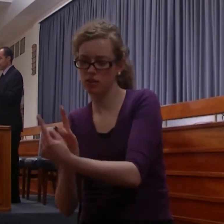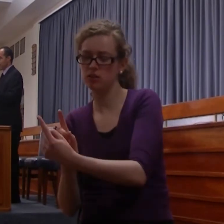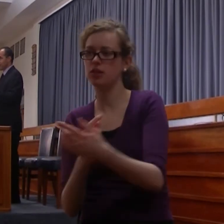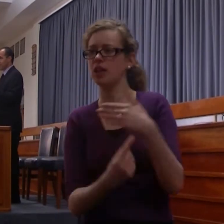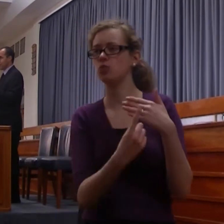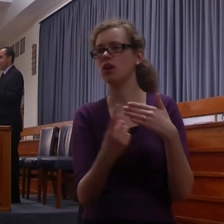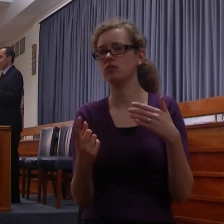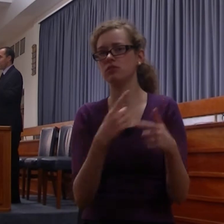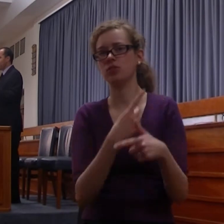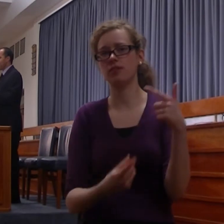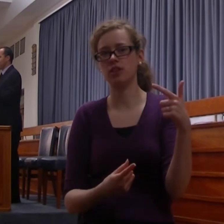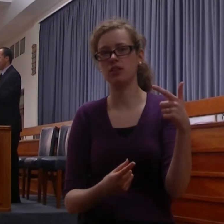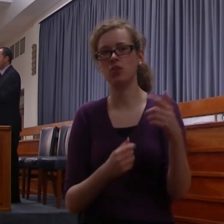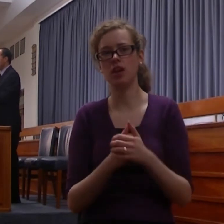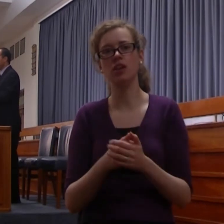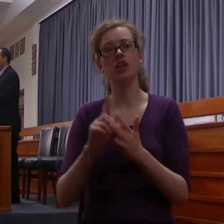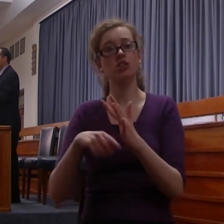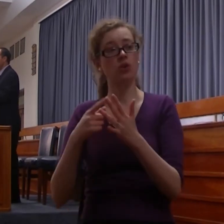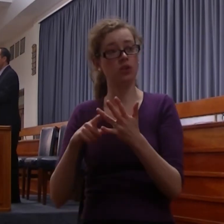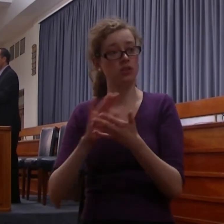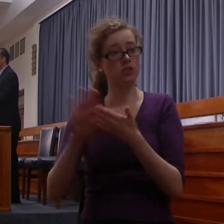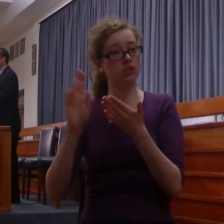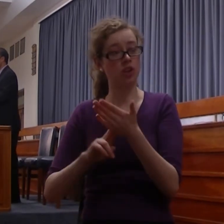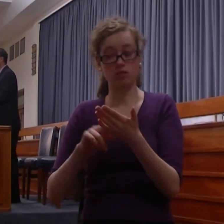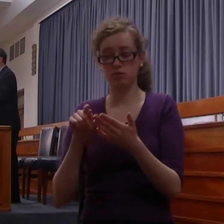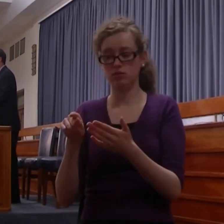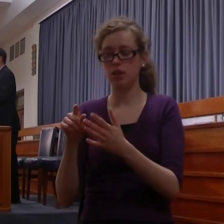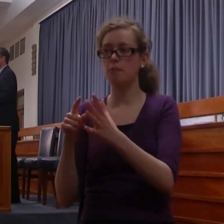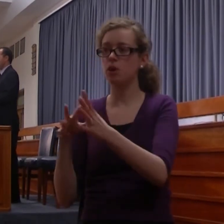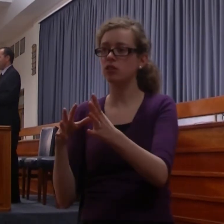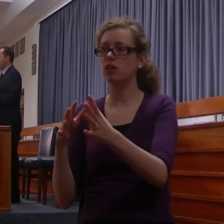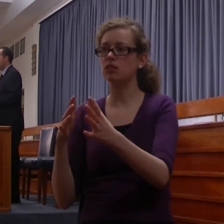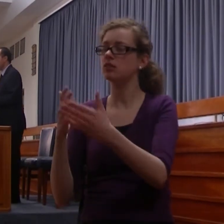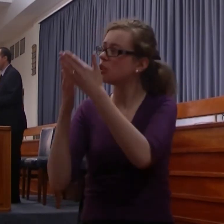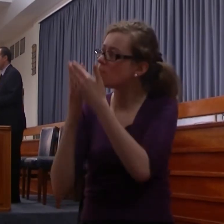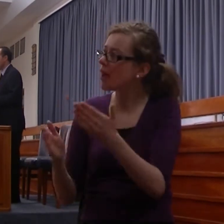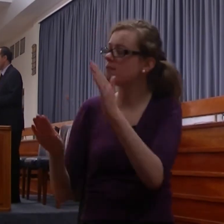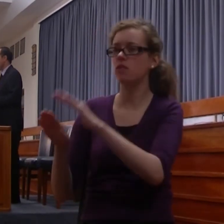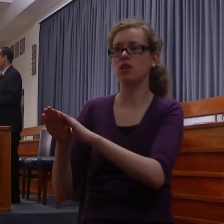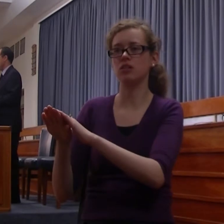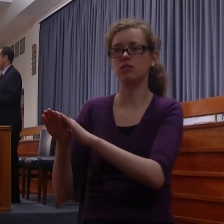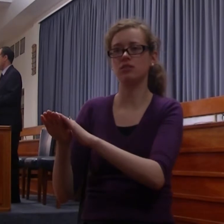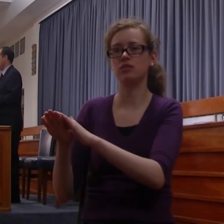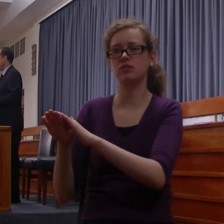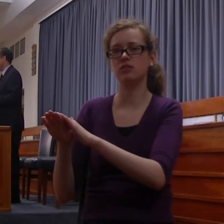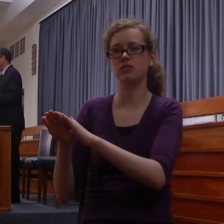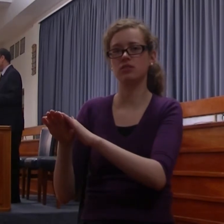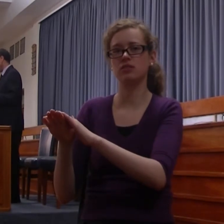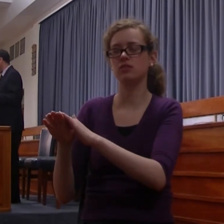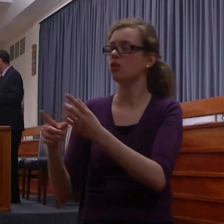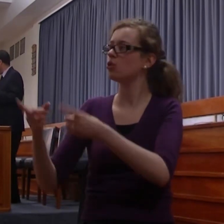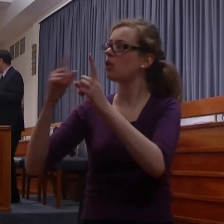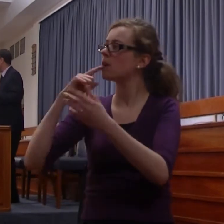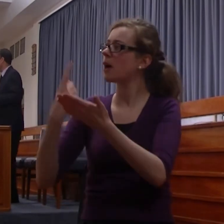personal message to each church. And it's interesting because John, the apostle, obeyed exactly